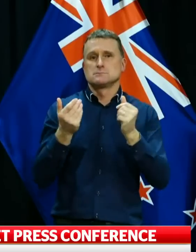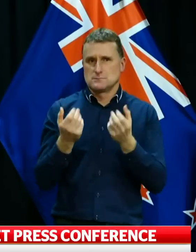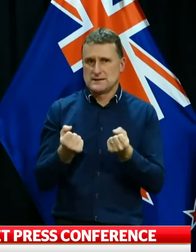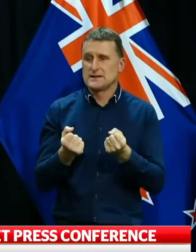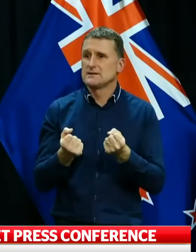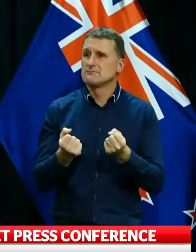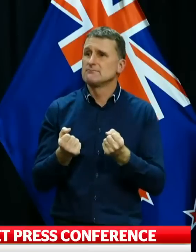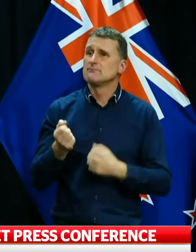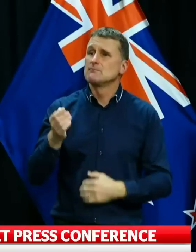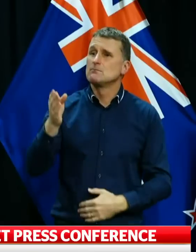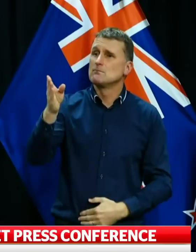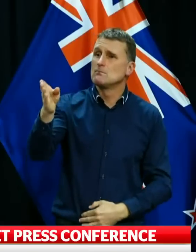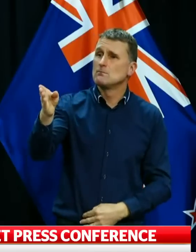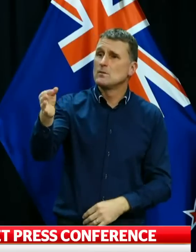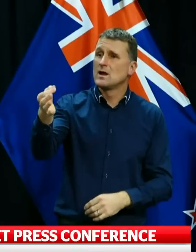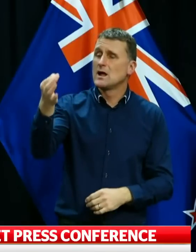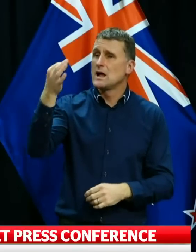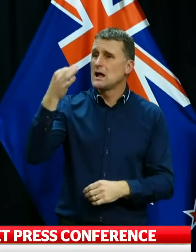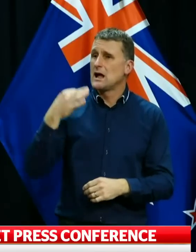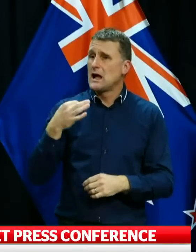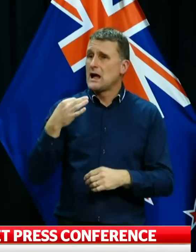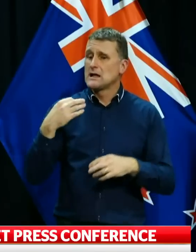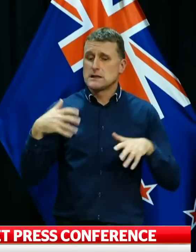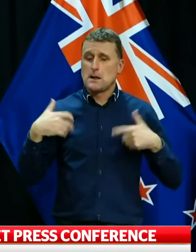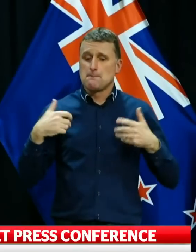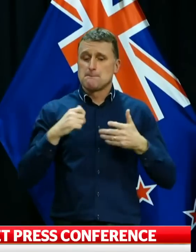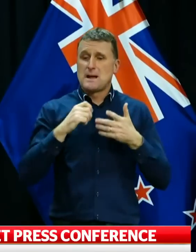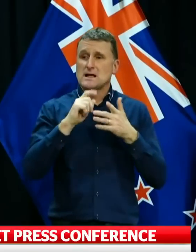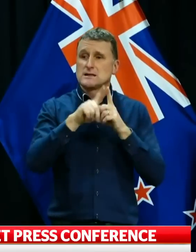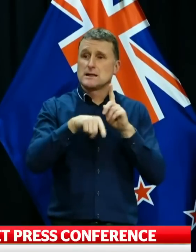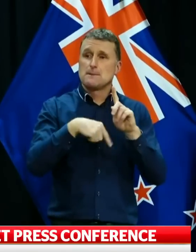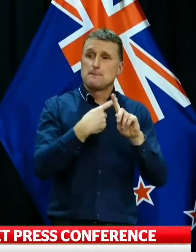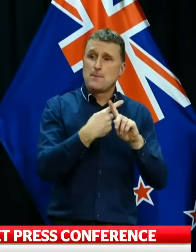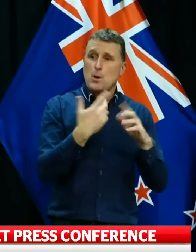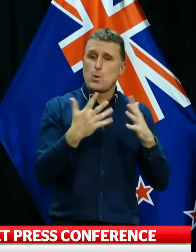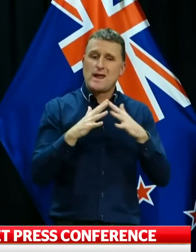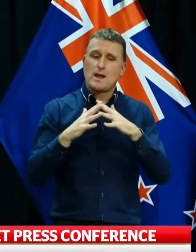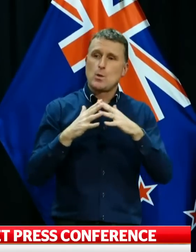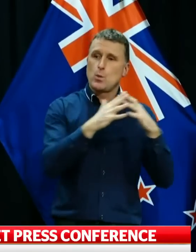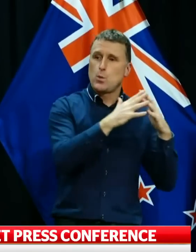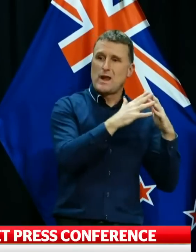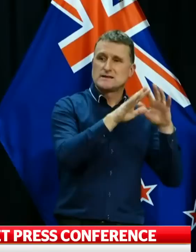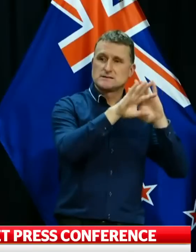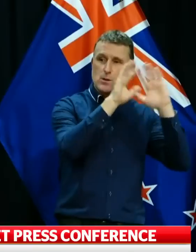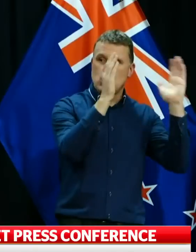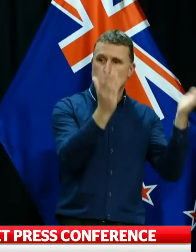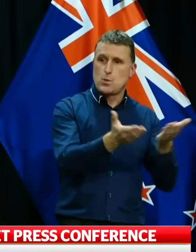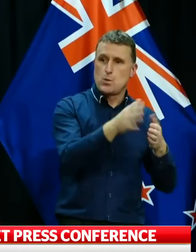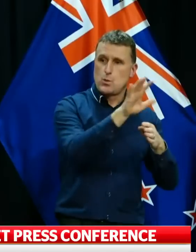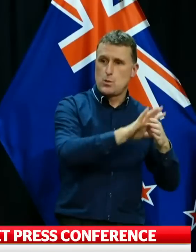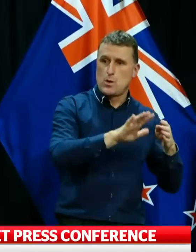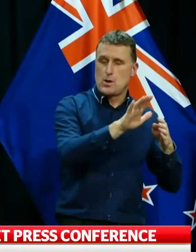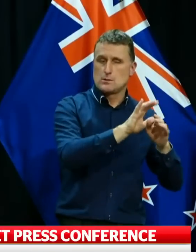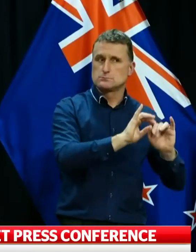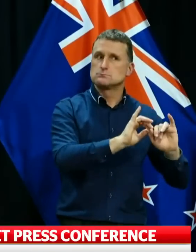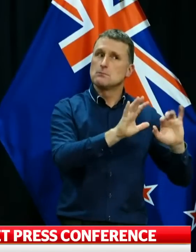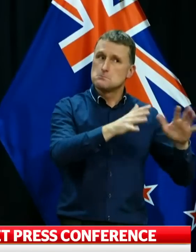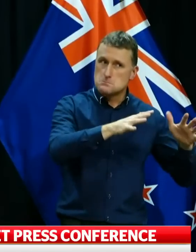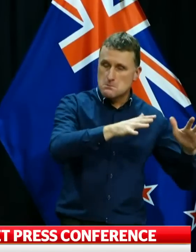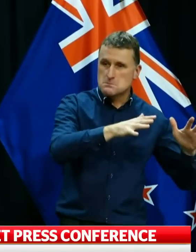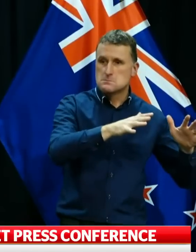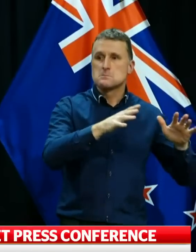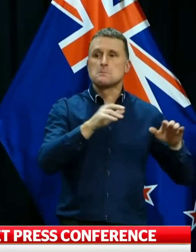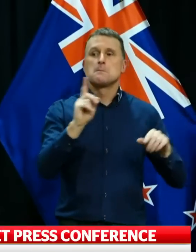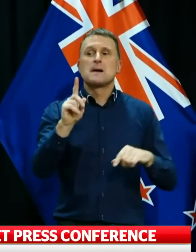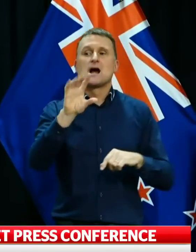Minister, monkeypox in the West appears to not be particularly fatal. Most people appear to survive, but in African countries it kills,